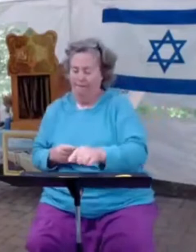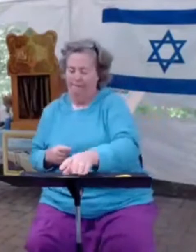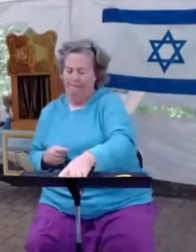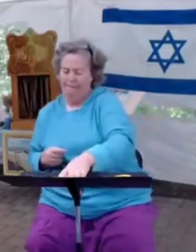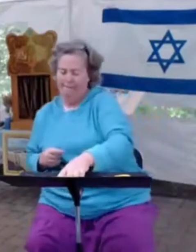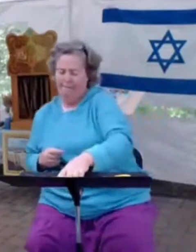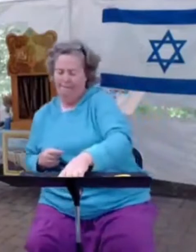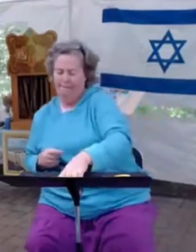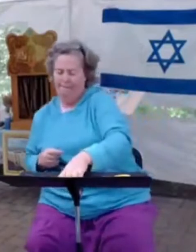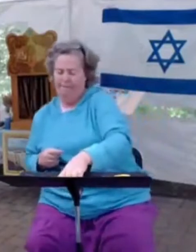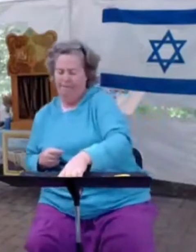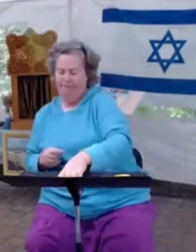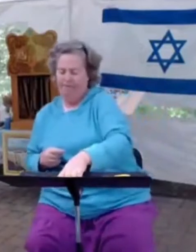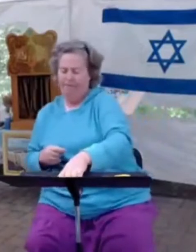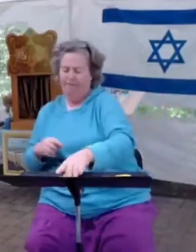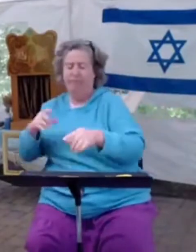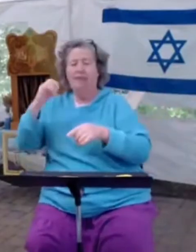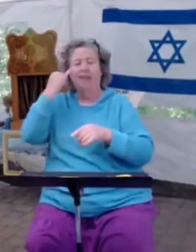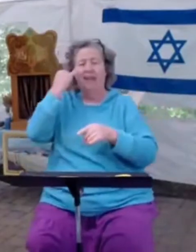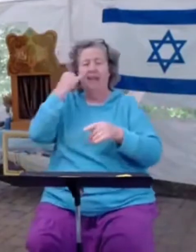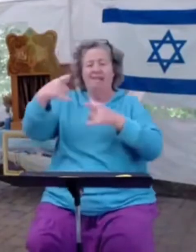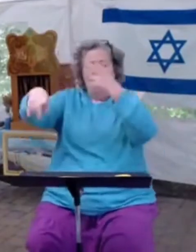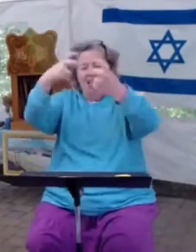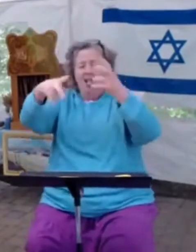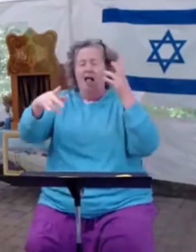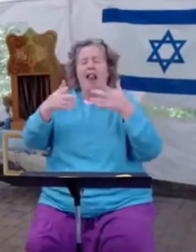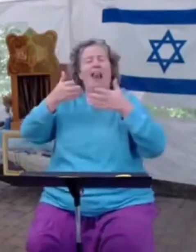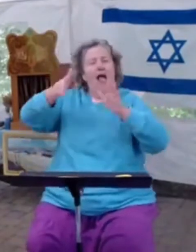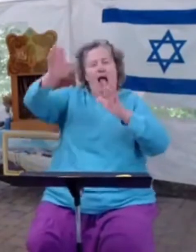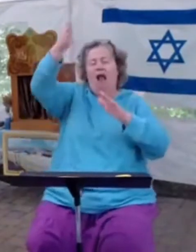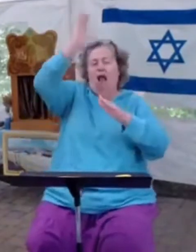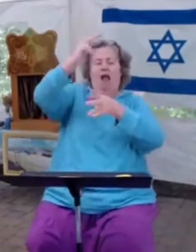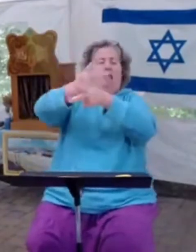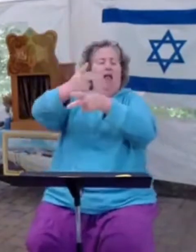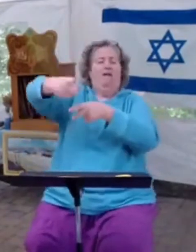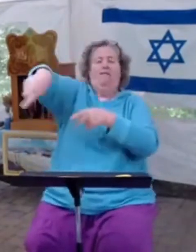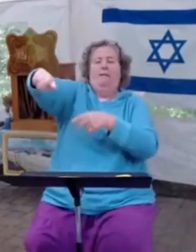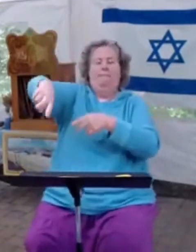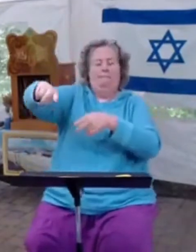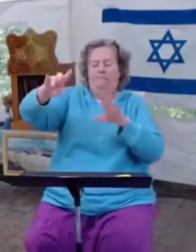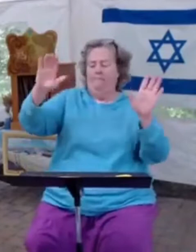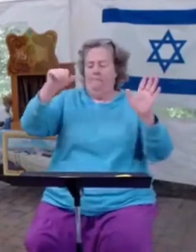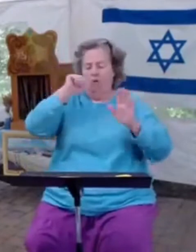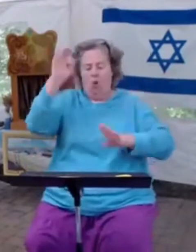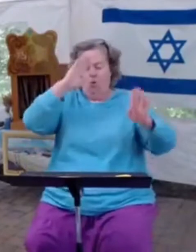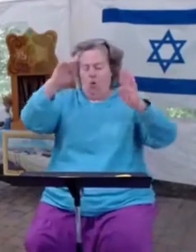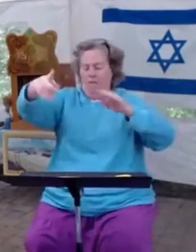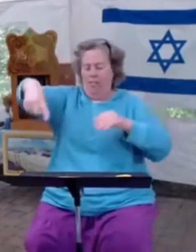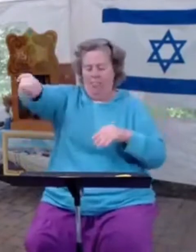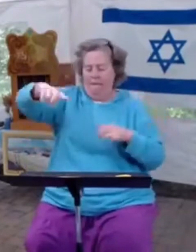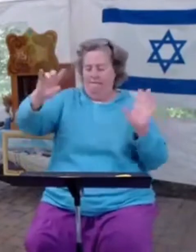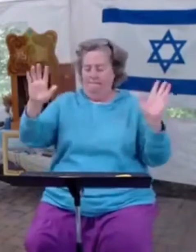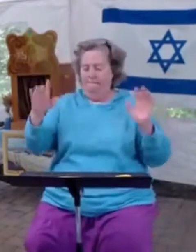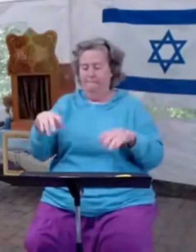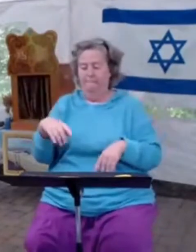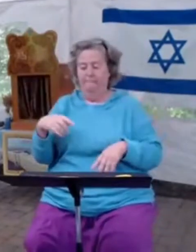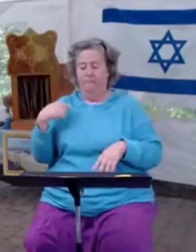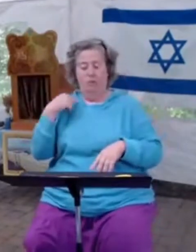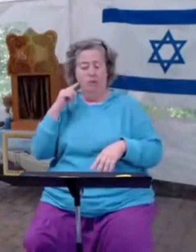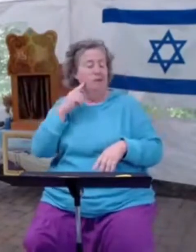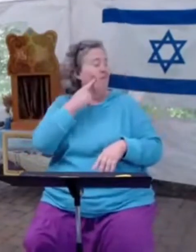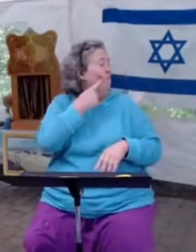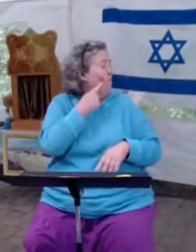did before. Talk about Ray Vanderland. Ray Vanderland, he does beautiful video teaching from